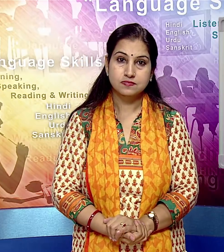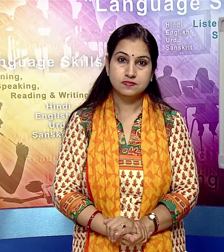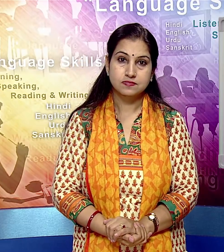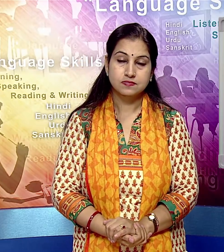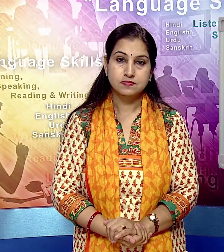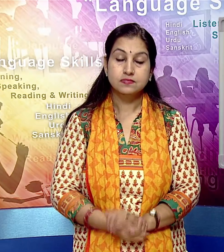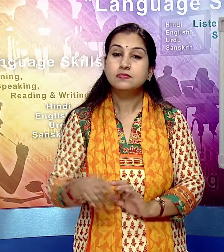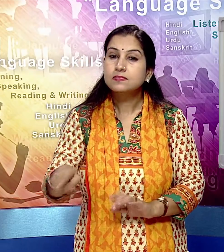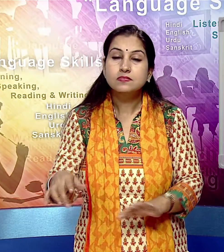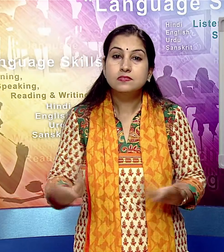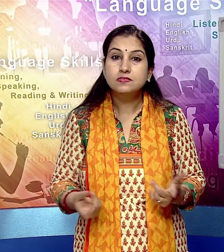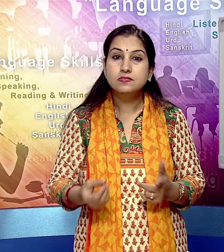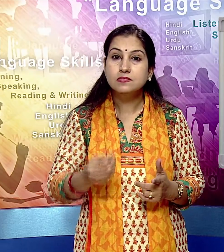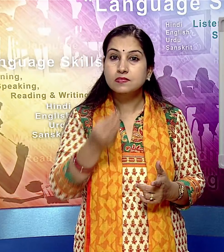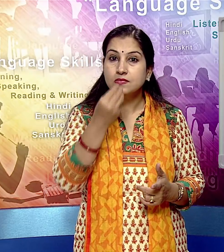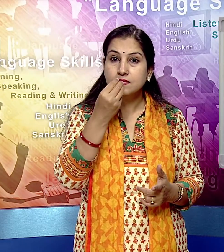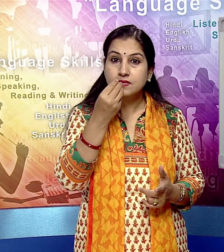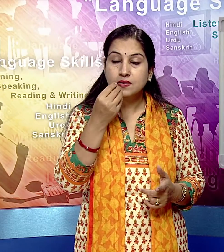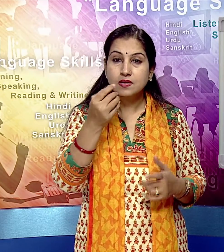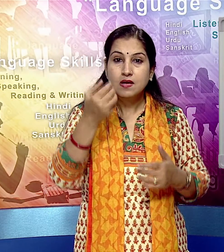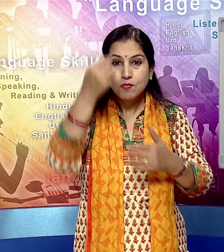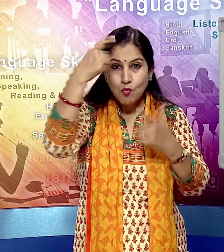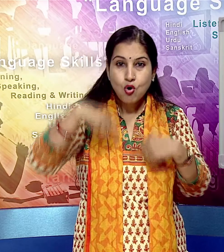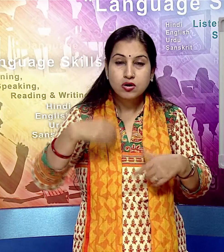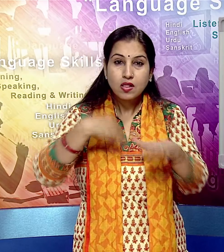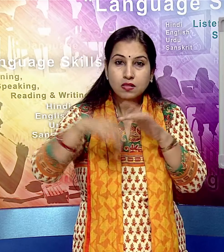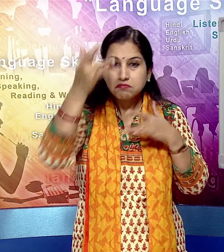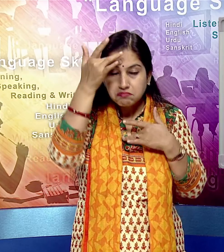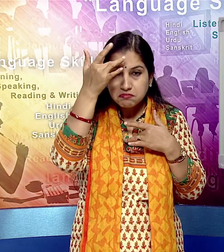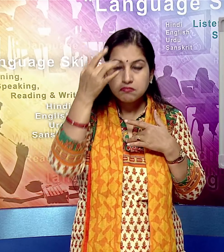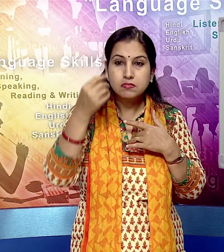it prevents deficiency diseases in the body.